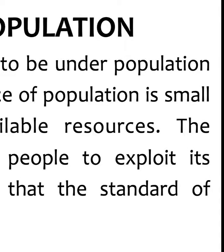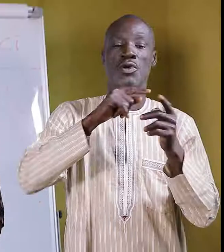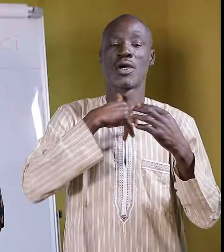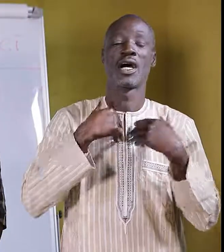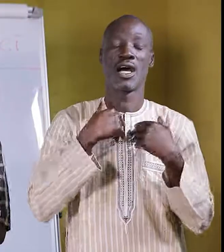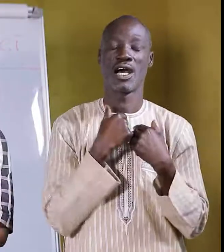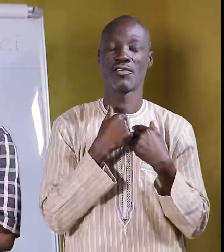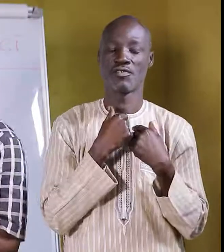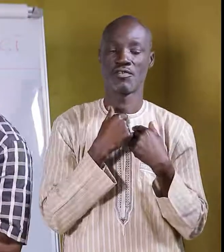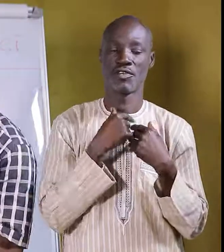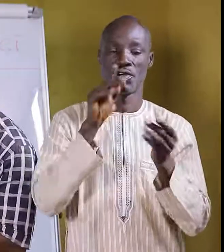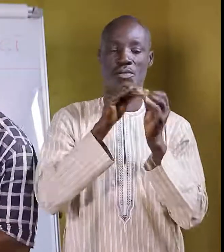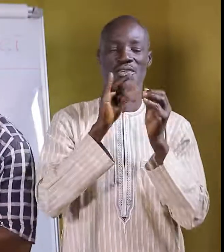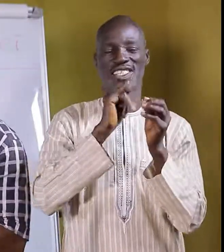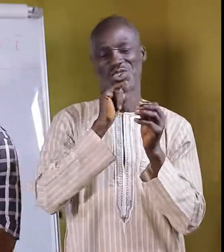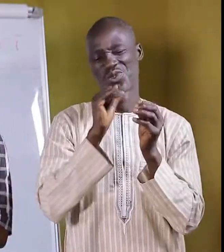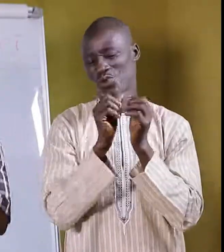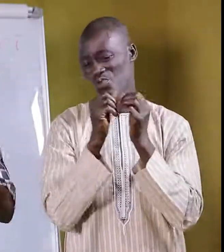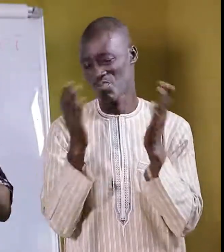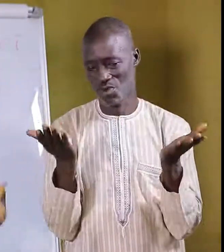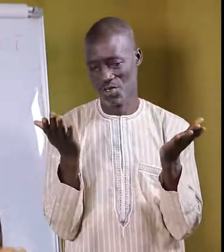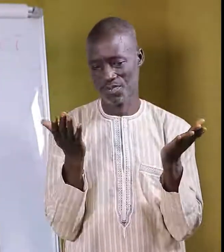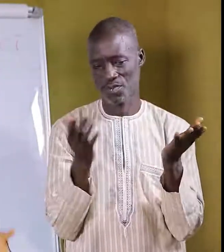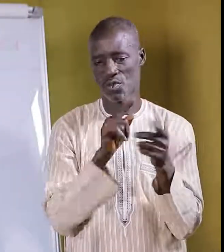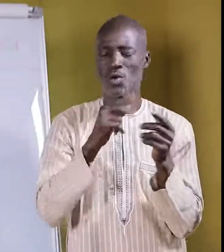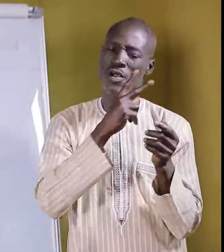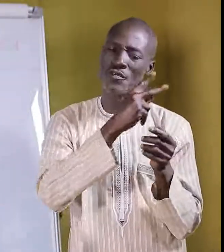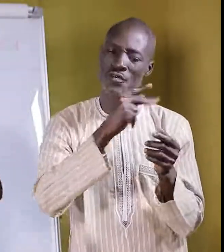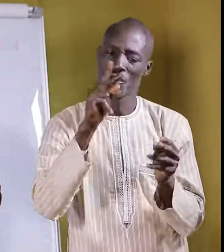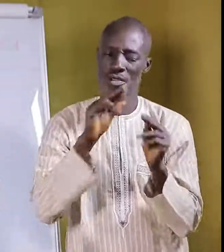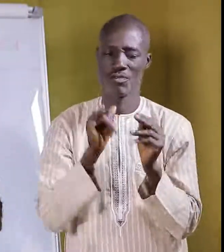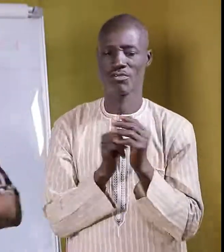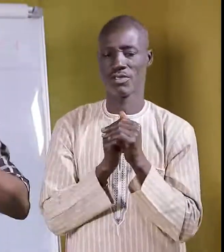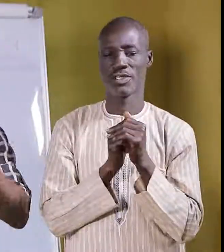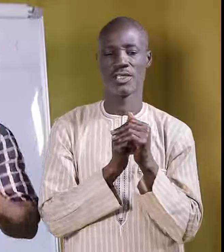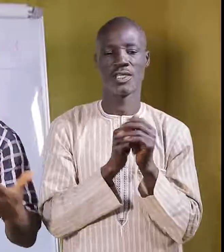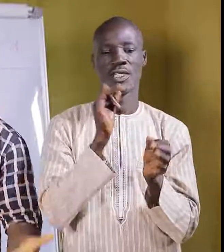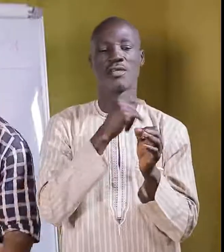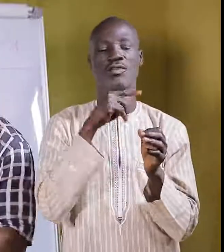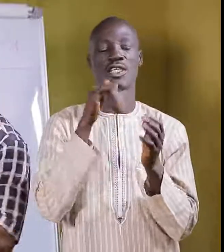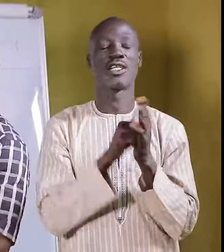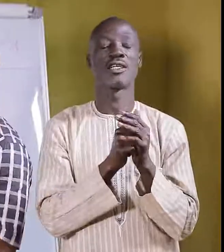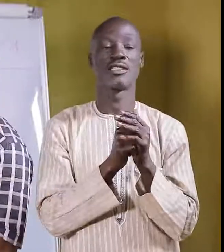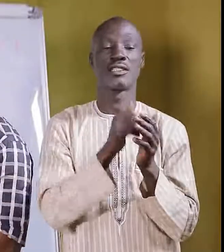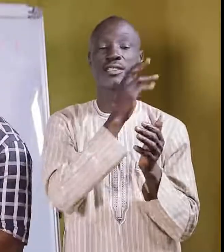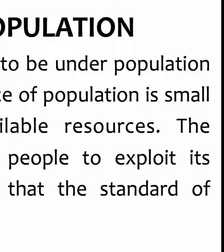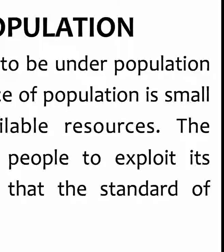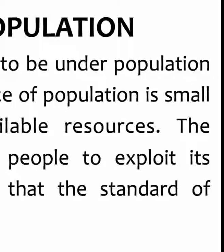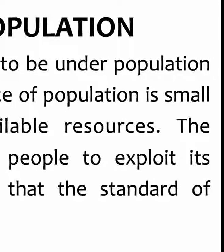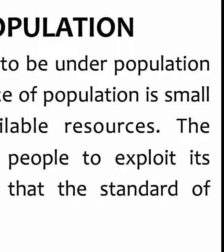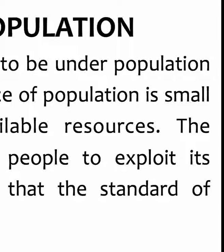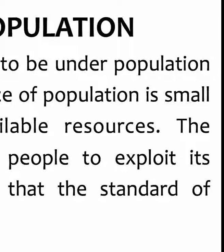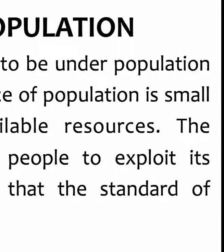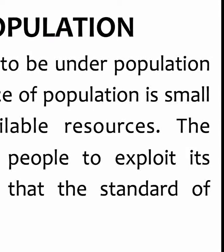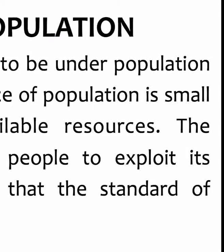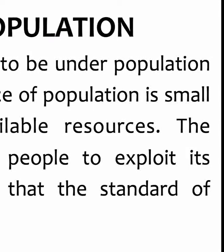Underpopulation. What is underpopulation? Or what do we mean by underpopulation? That a country is underpopulated.